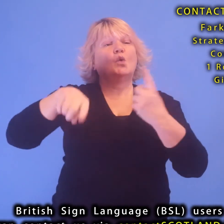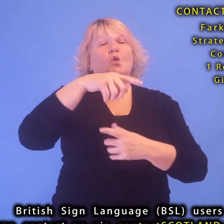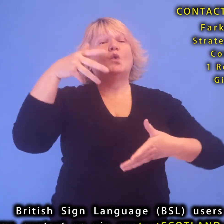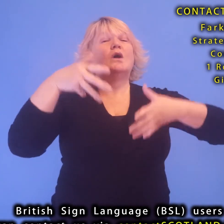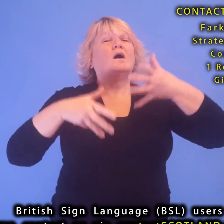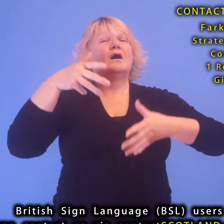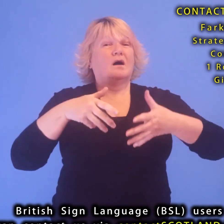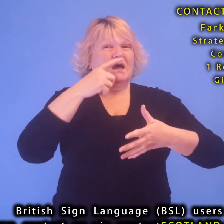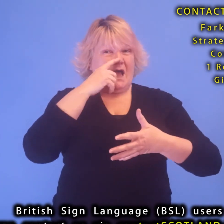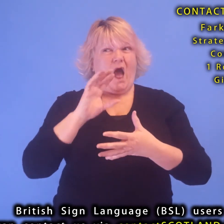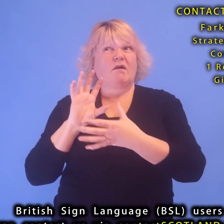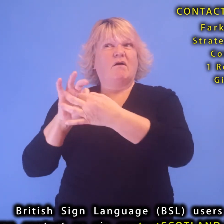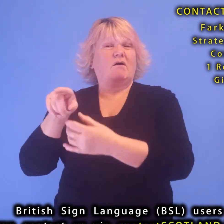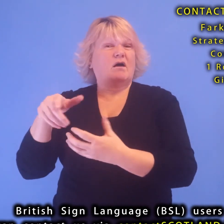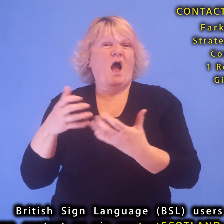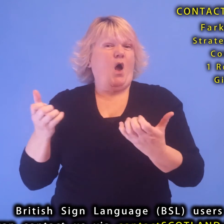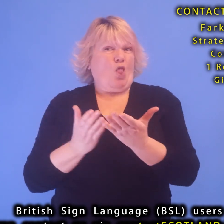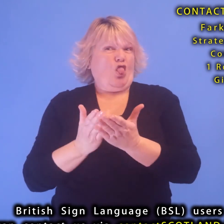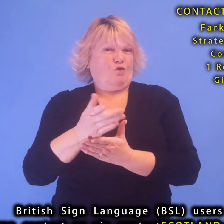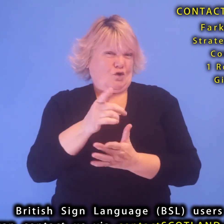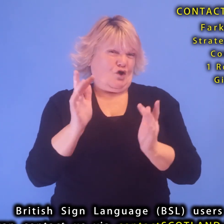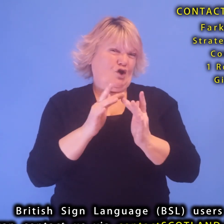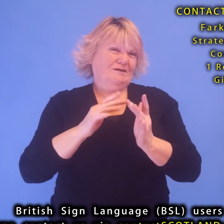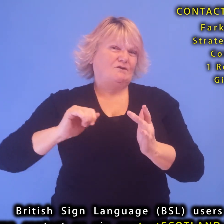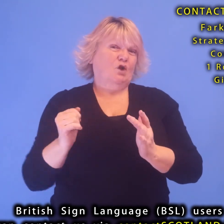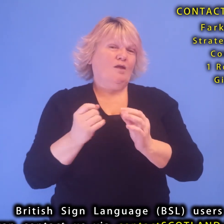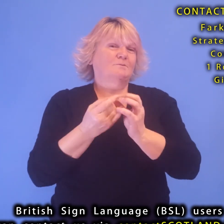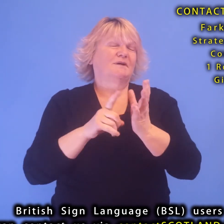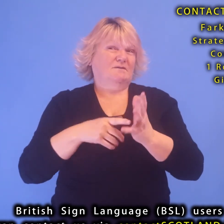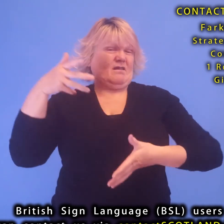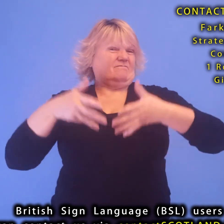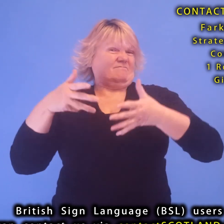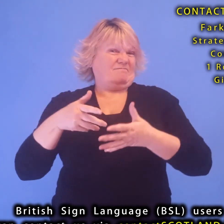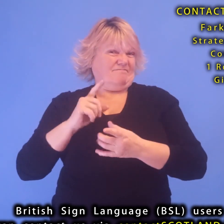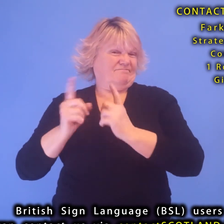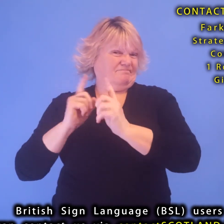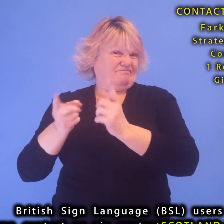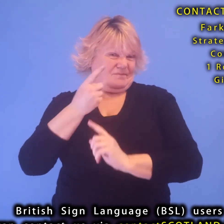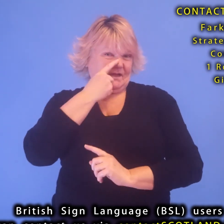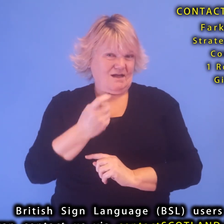British Sign Language BSL users can contact us via Contact Scotland BSL.